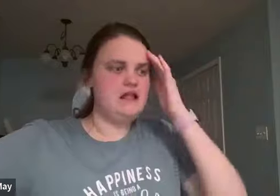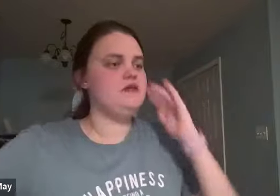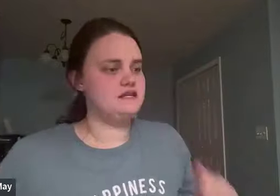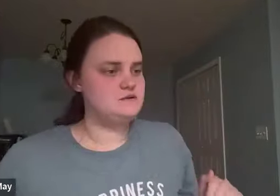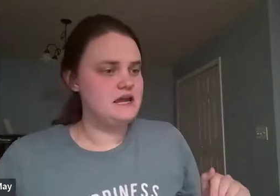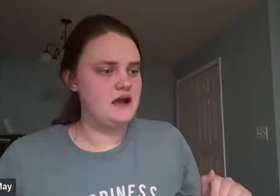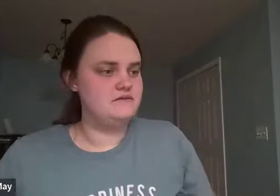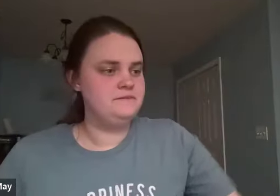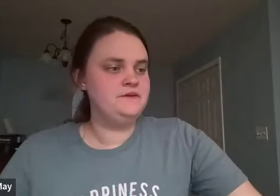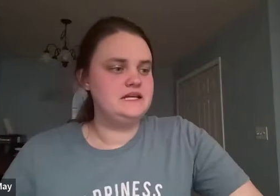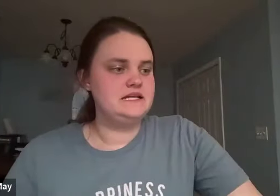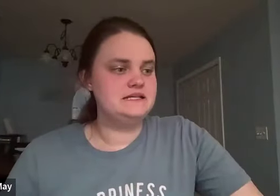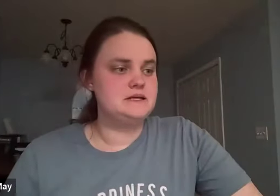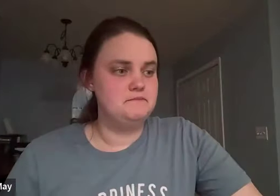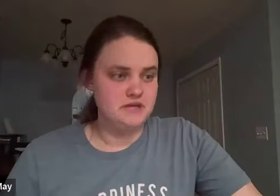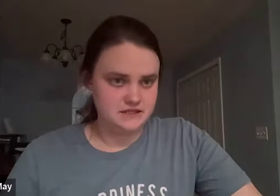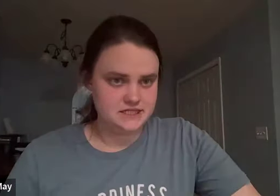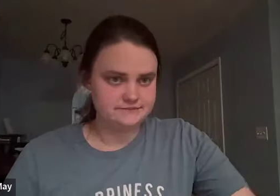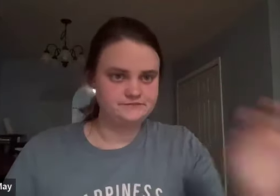The next one I have is meat.